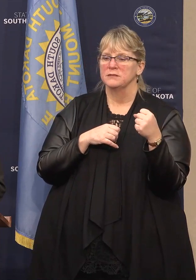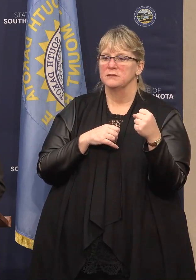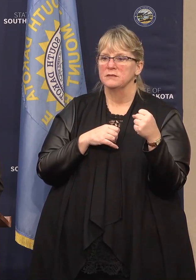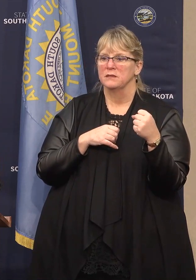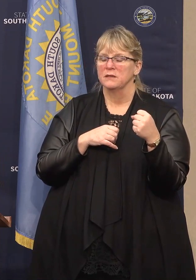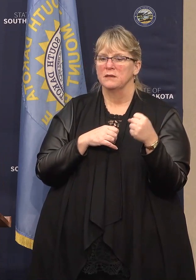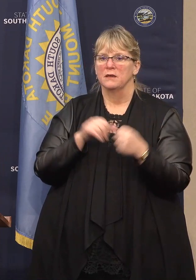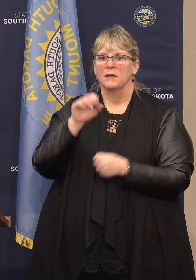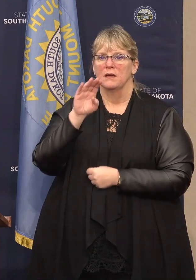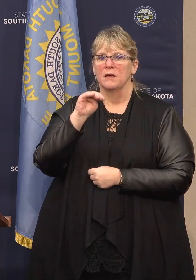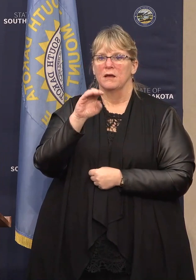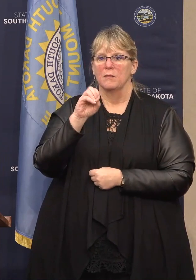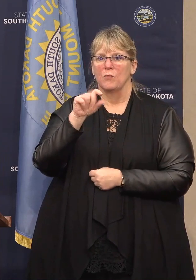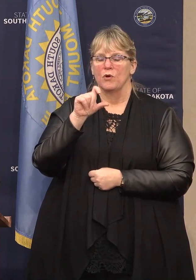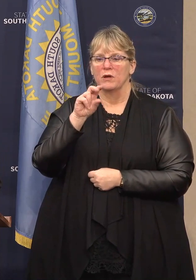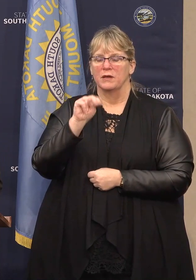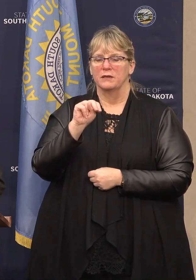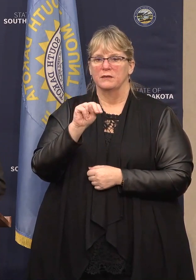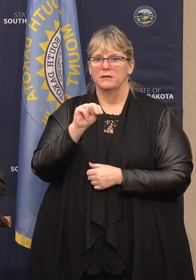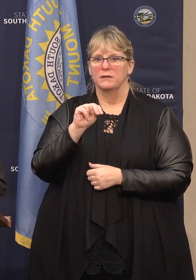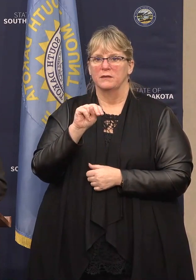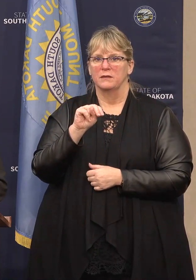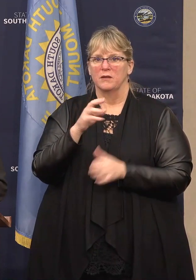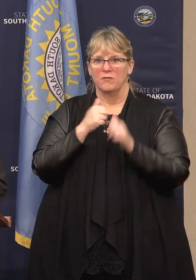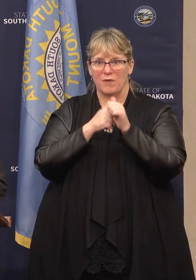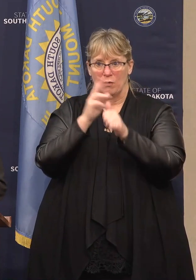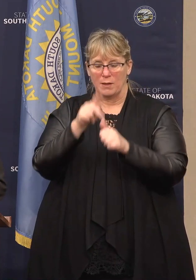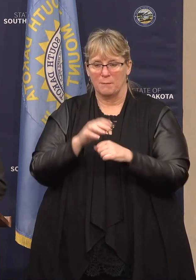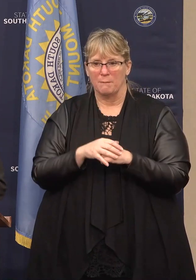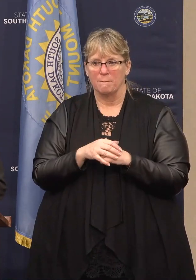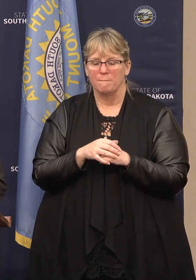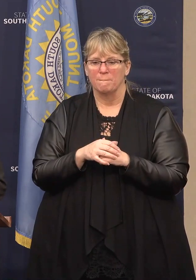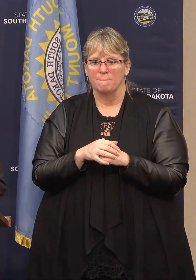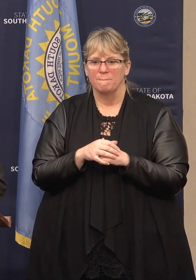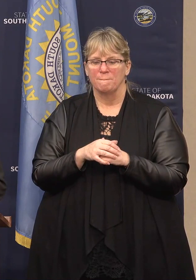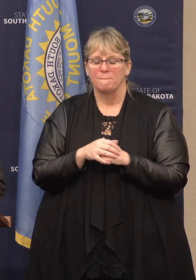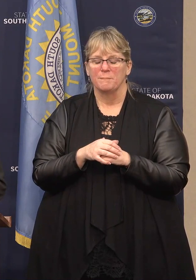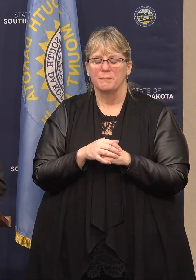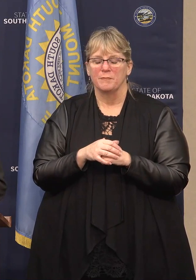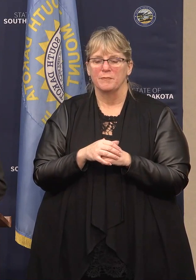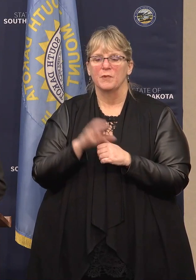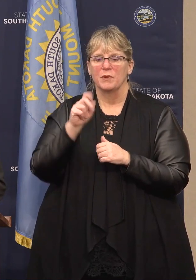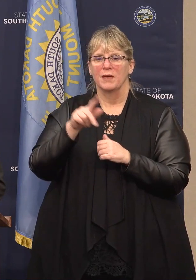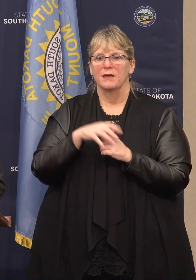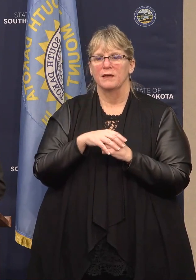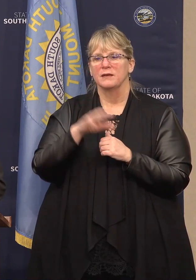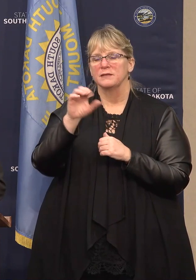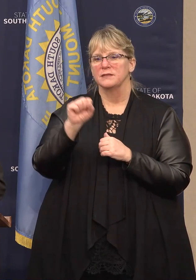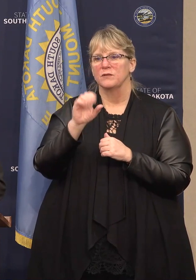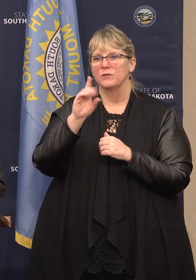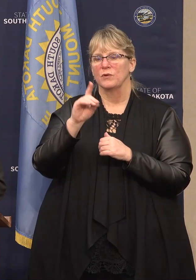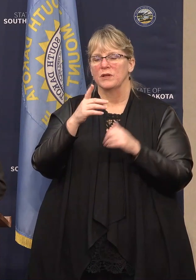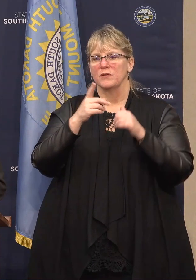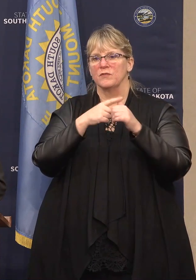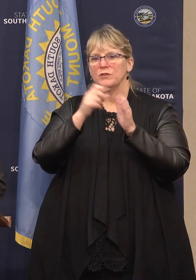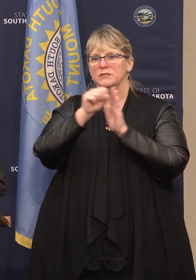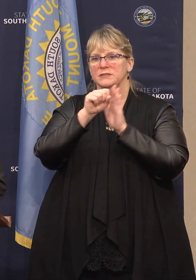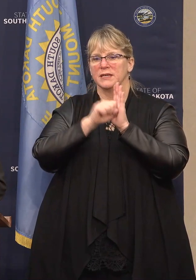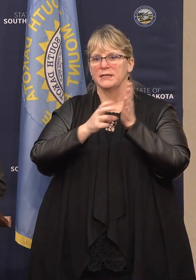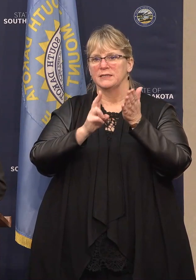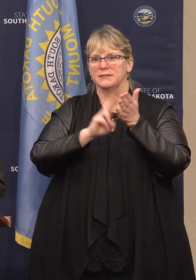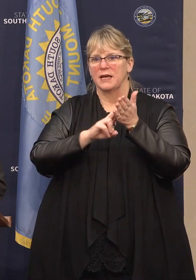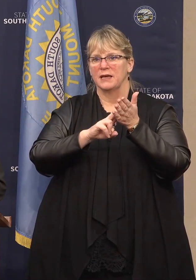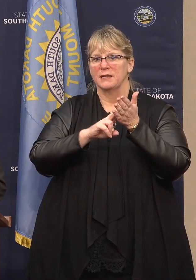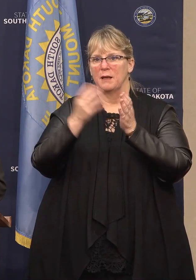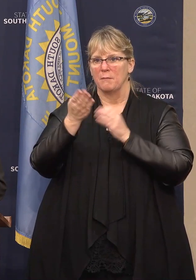follow-up? Sure. Is this Morgan again? South Dakota is the first, yeah, this is Morgan. Okay. South Dakota is the first state to sign such a bill